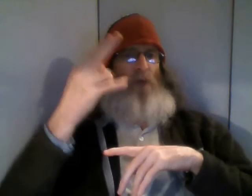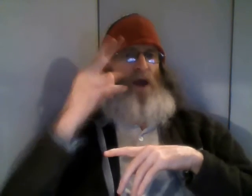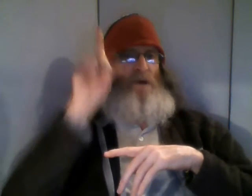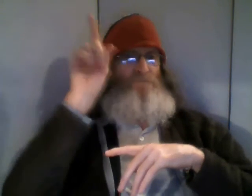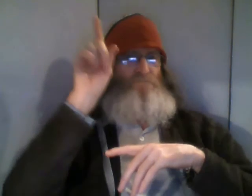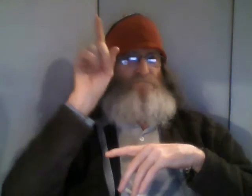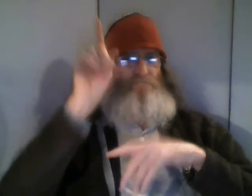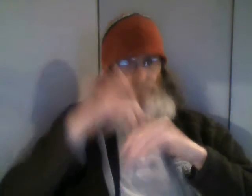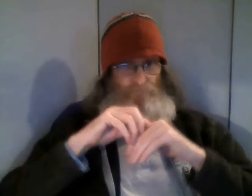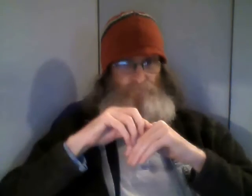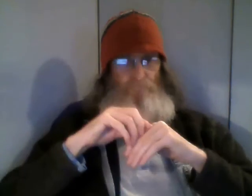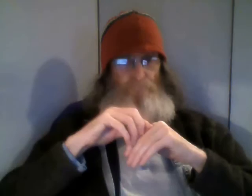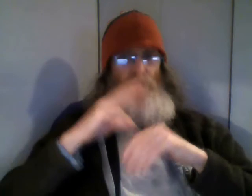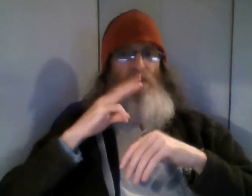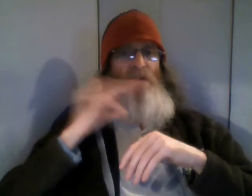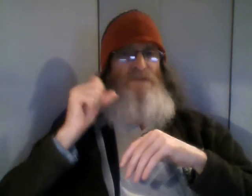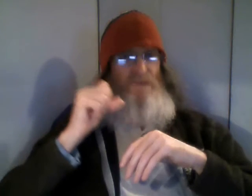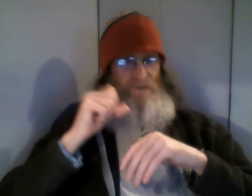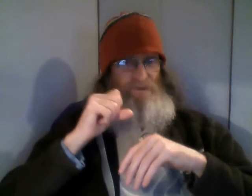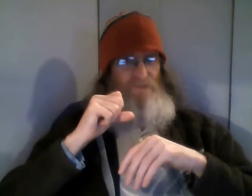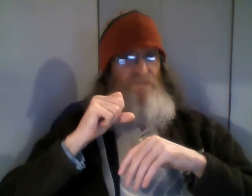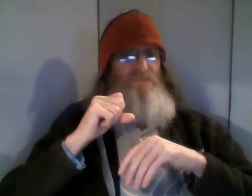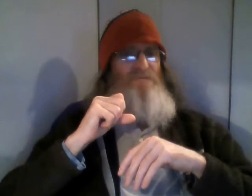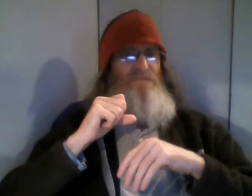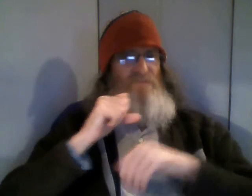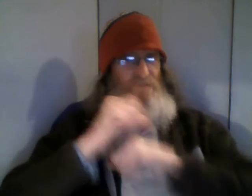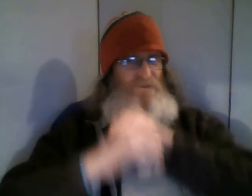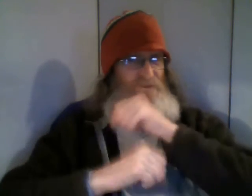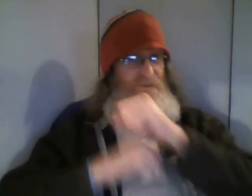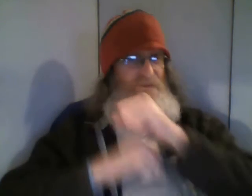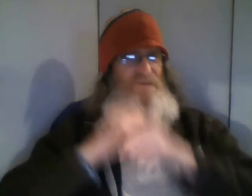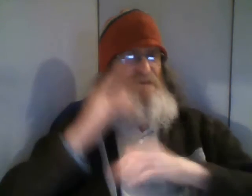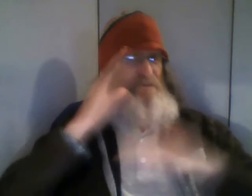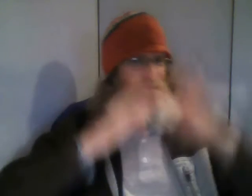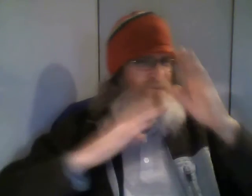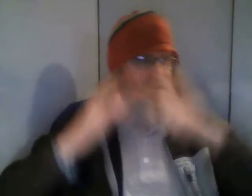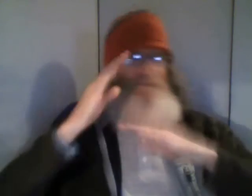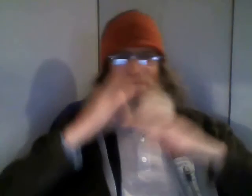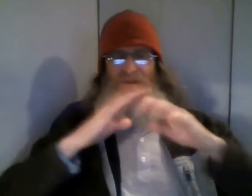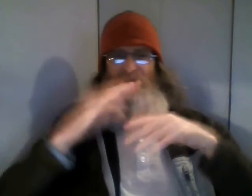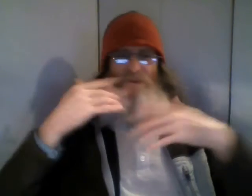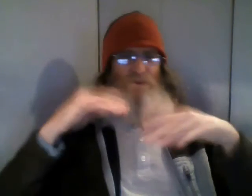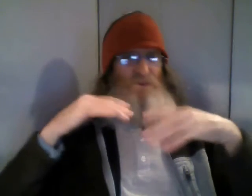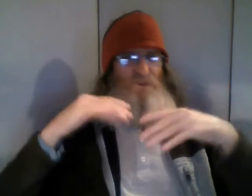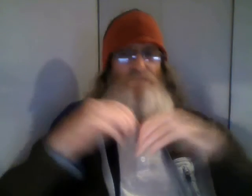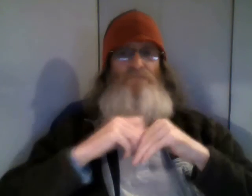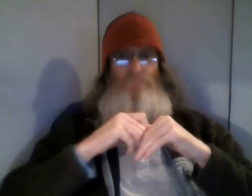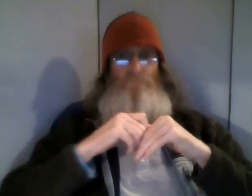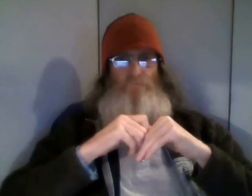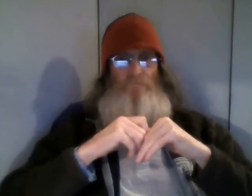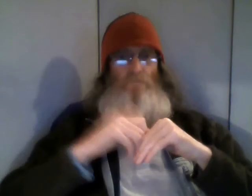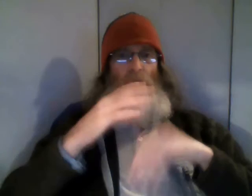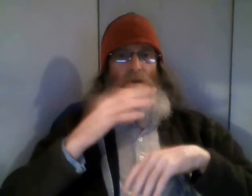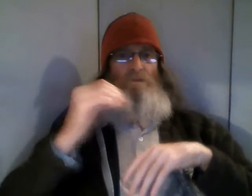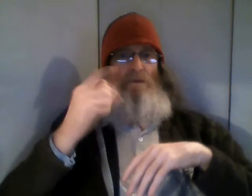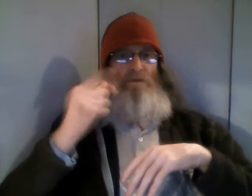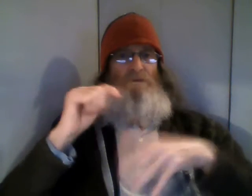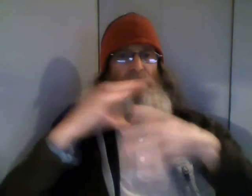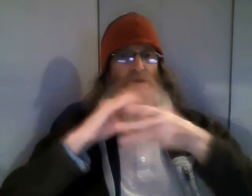to pay. Sure Health plans from GSC protect you from these and other costs not covered by provincial health insurance. Both routine